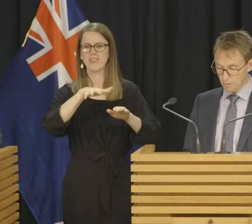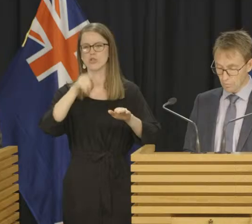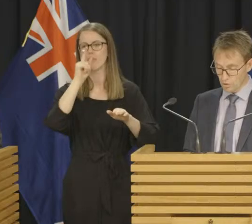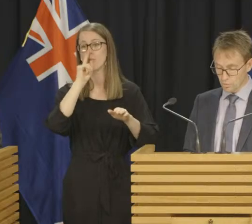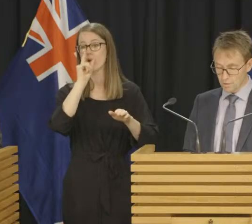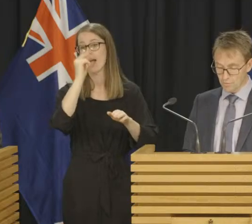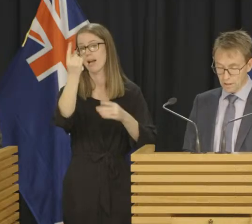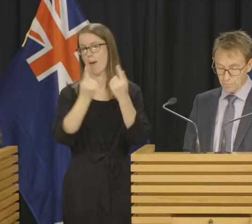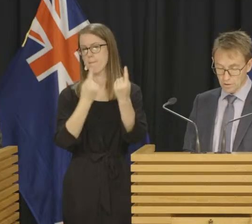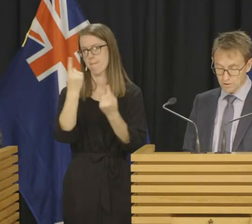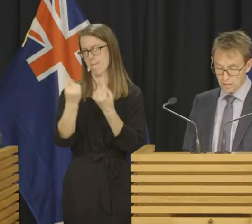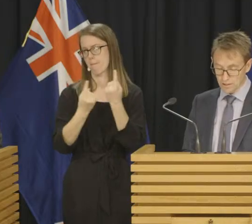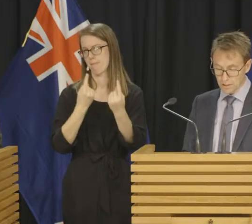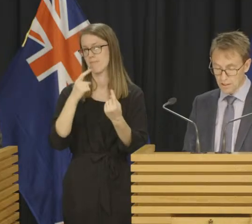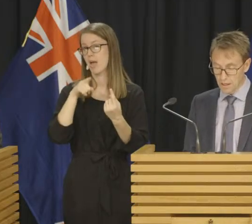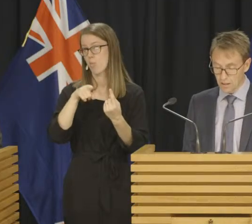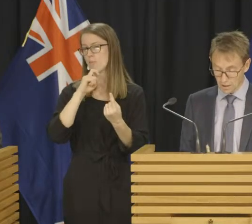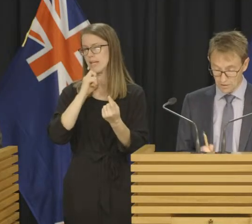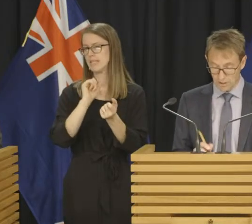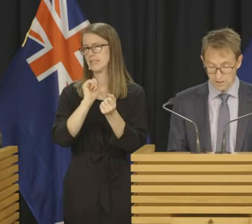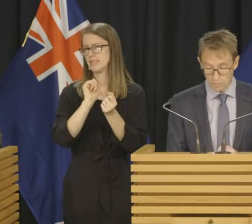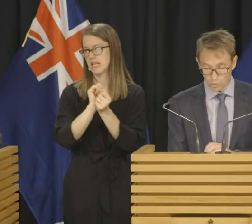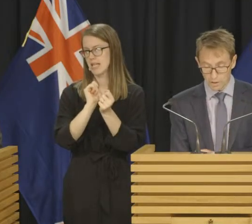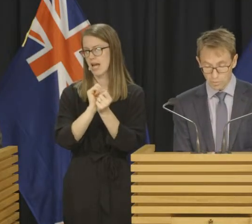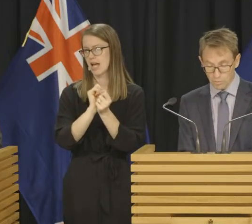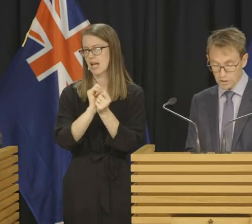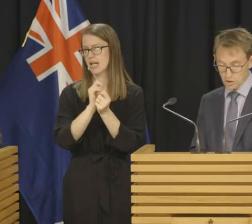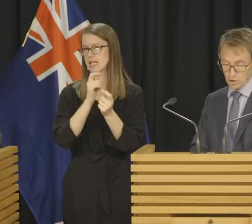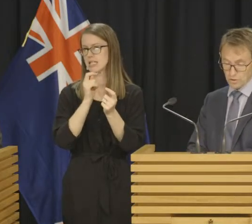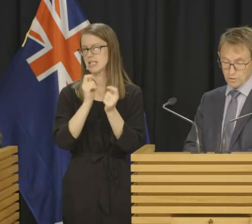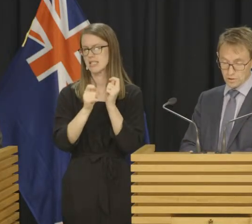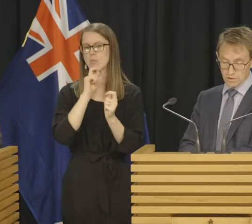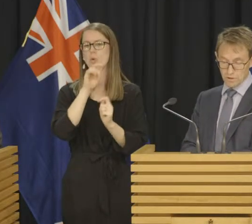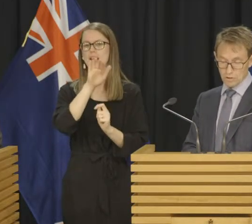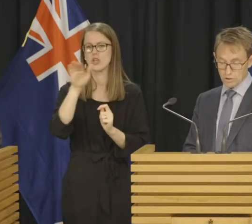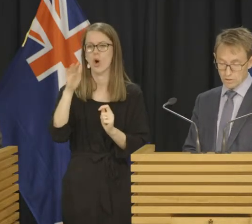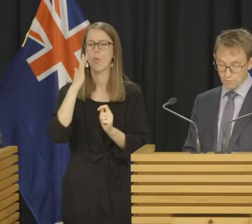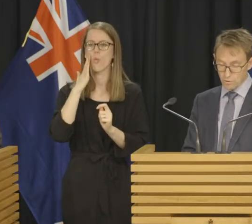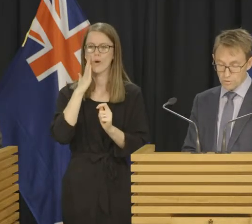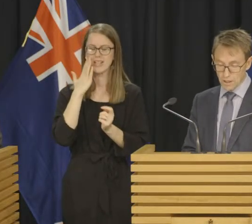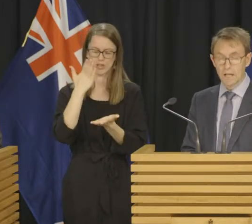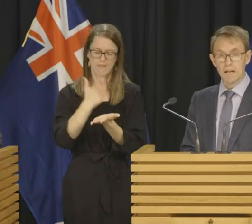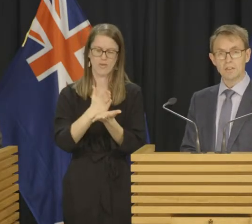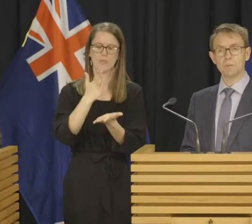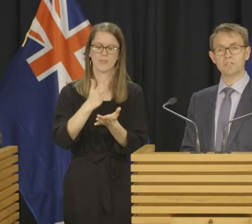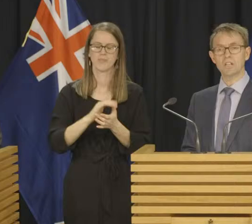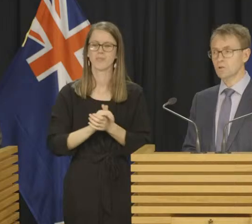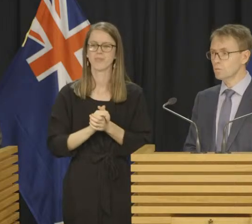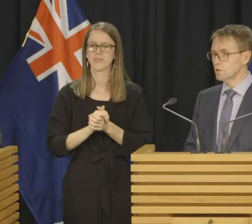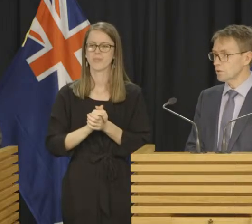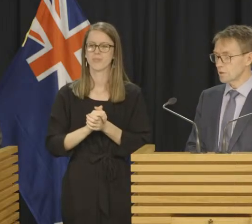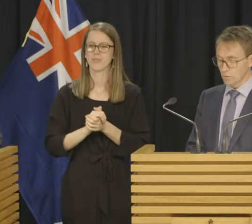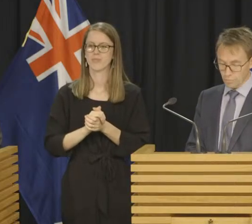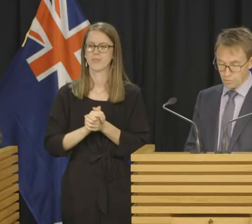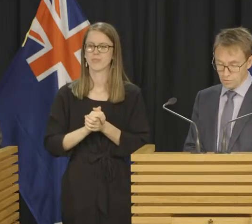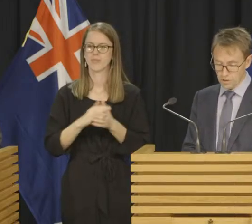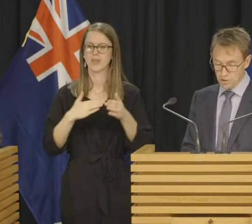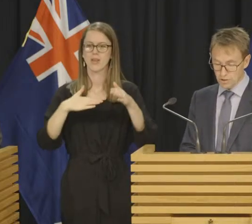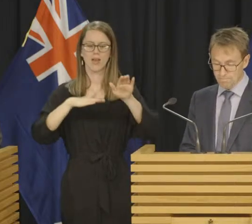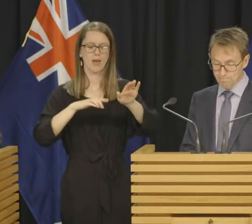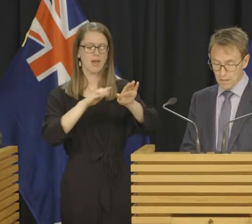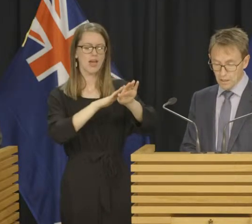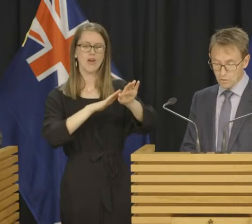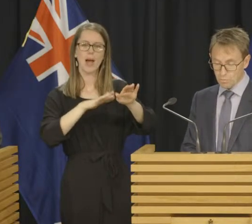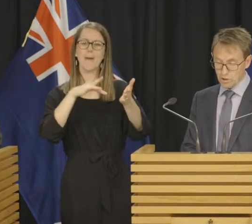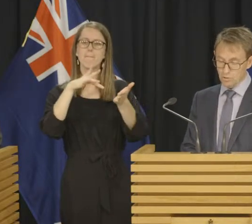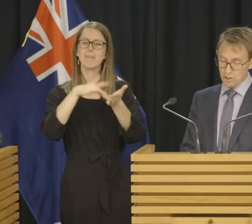that, which will be available on Saturday. The testing we will let you know as soon as the venue is confirmed. In the Mid-Central District Health Board